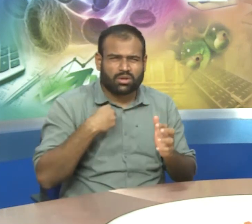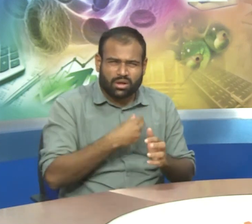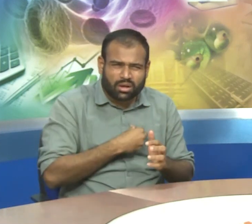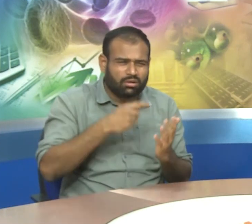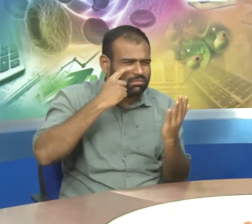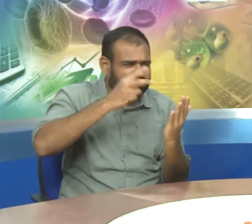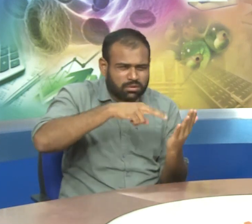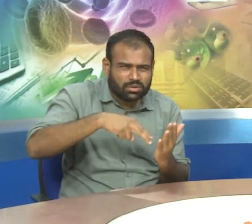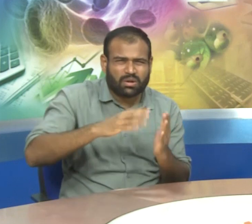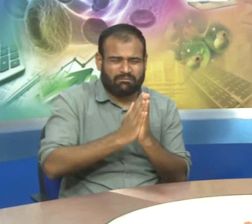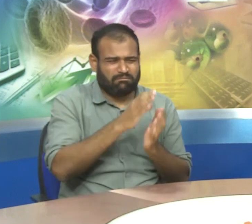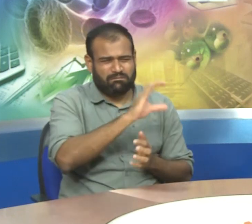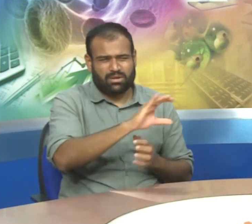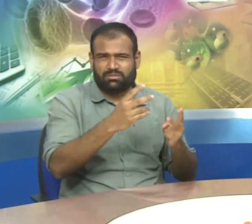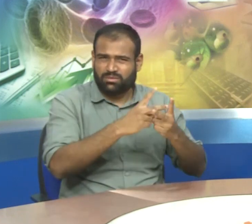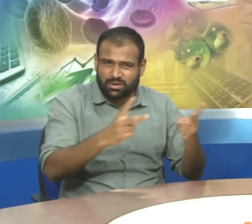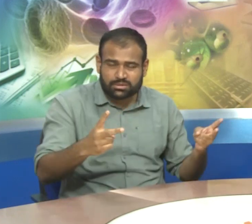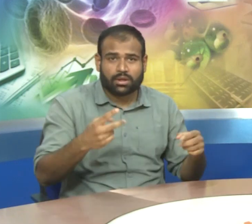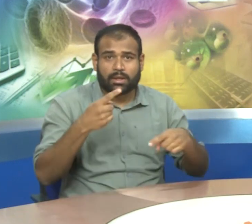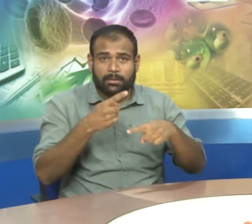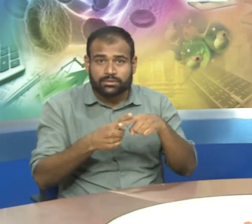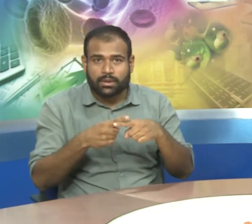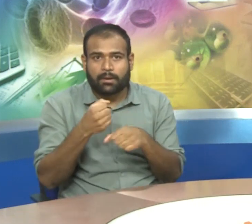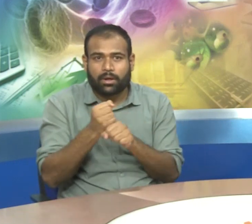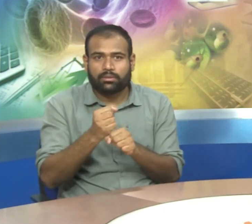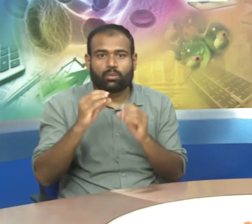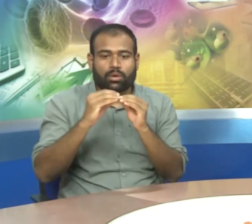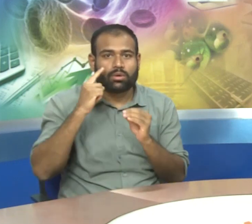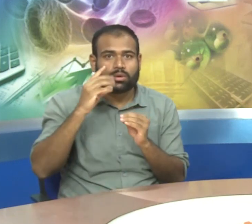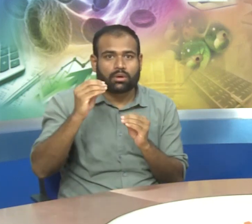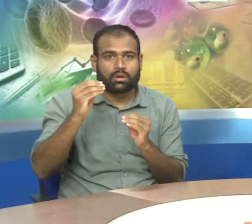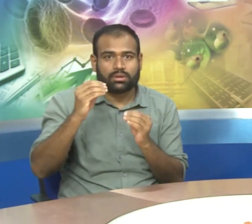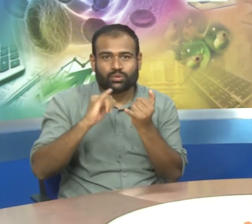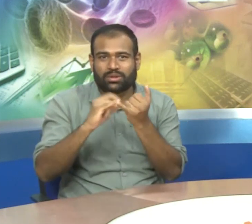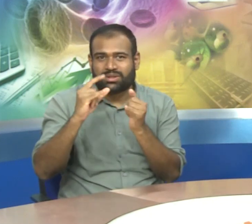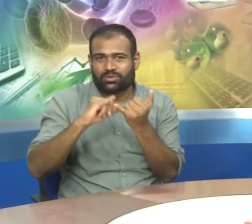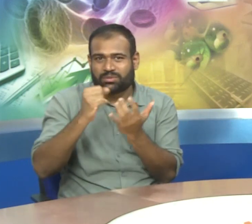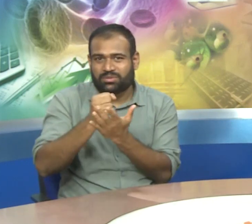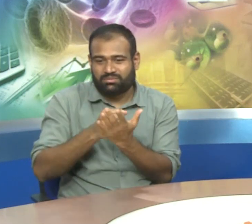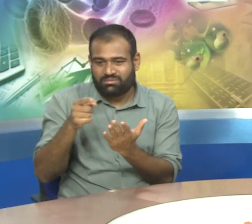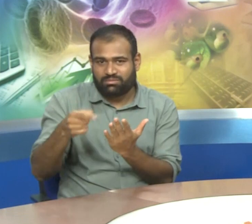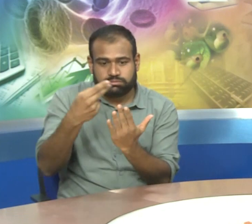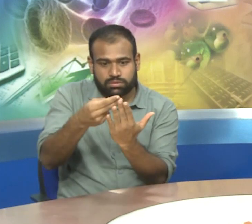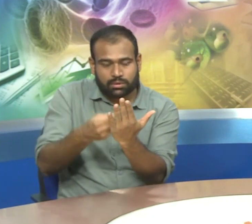This is in continuation of the previous slide. It is about literature search and compiling a